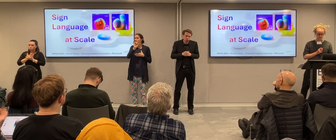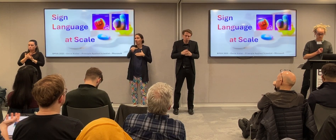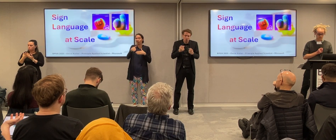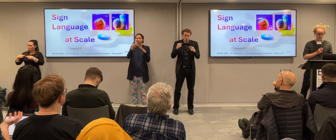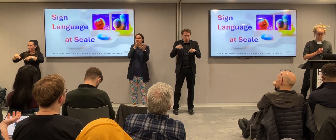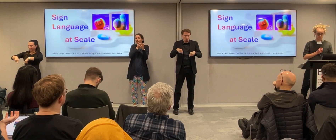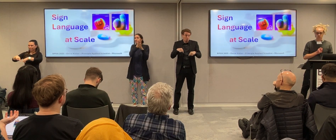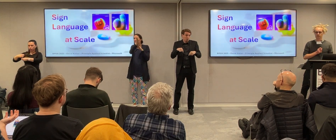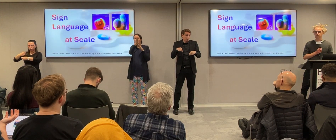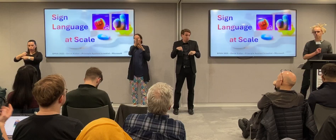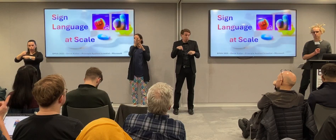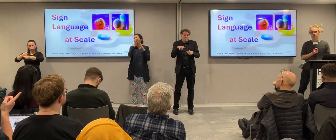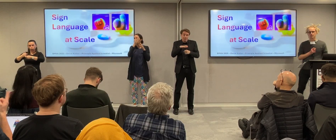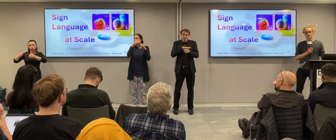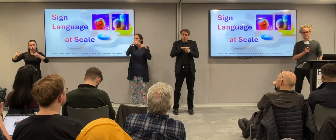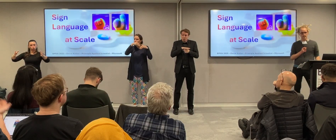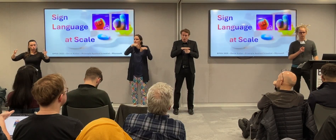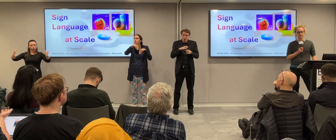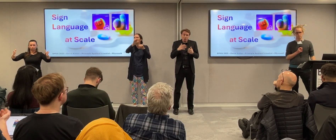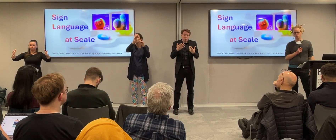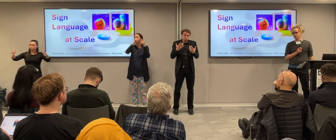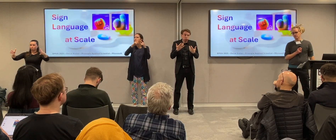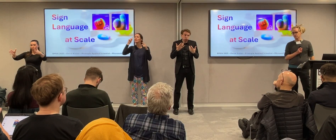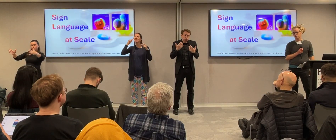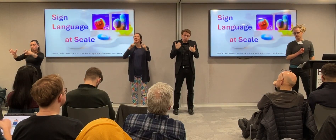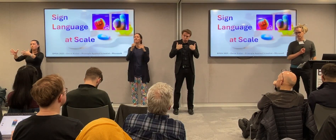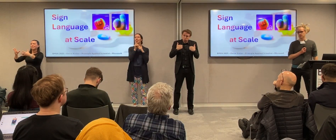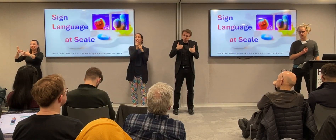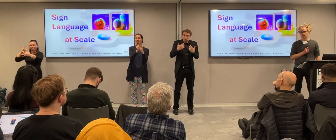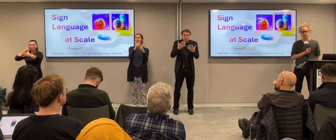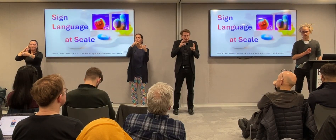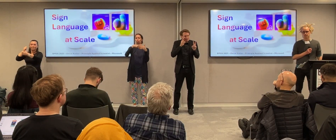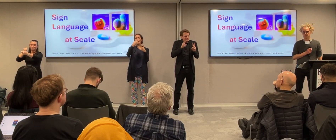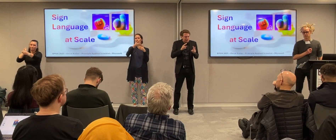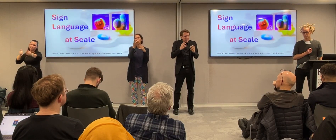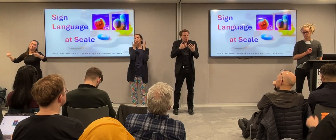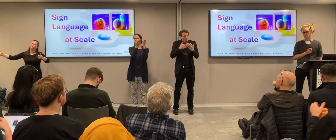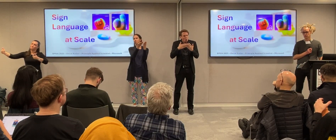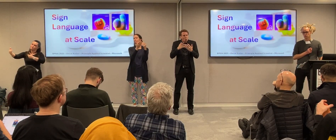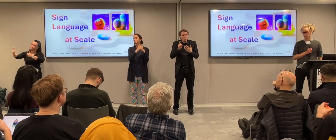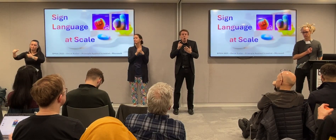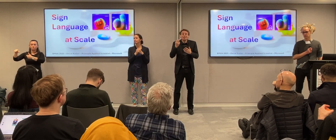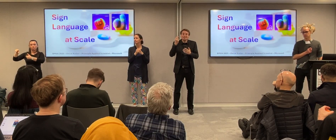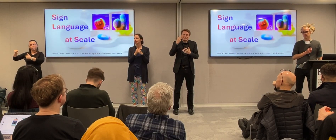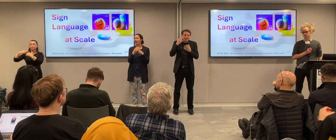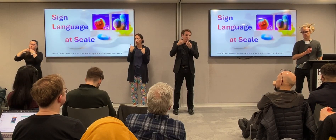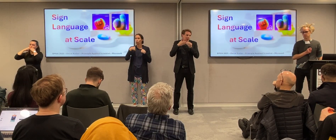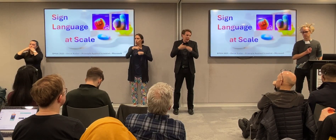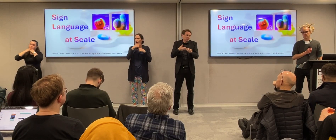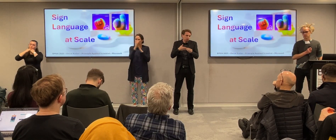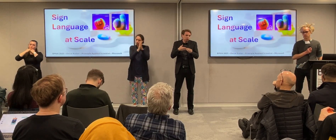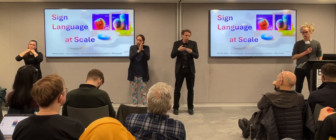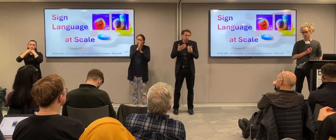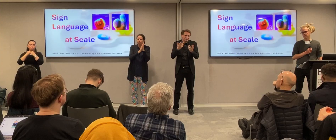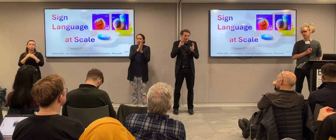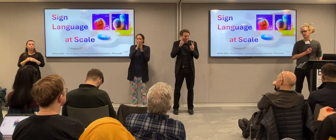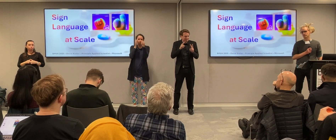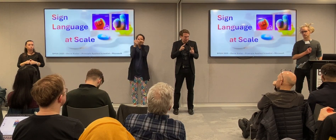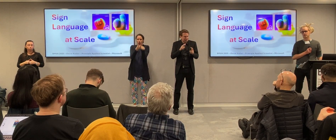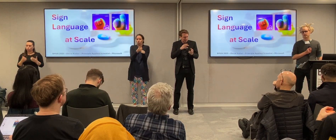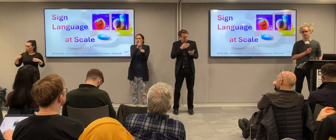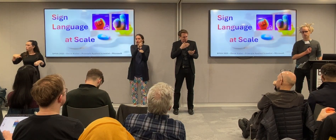is moving to deaf-led projects, and that's definitely also something that we are